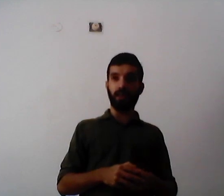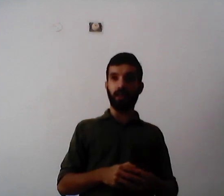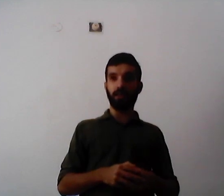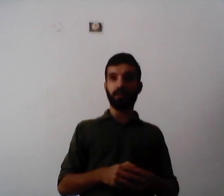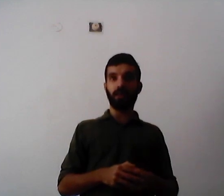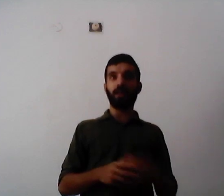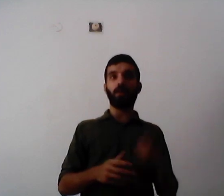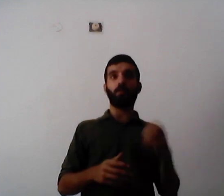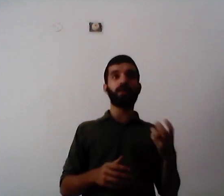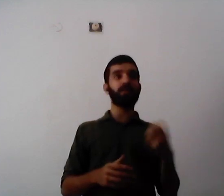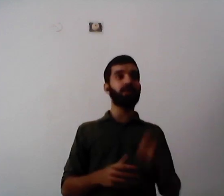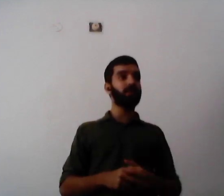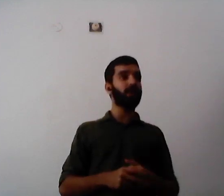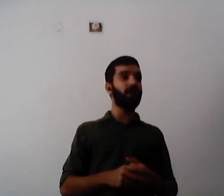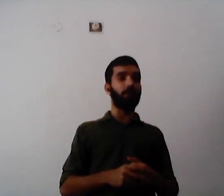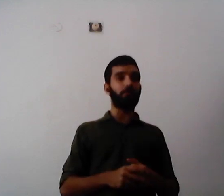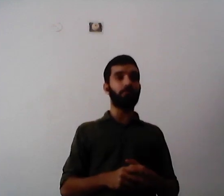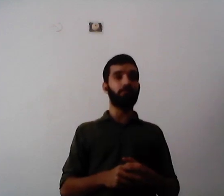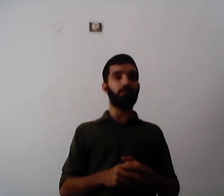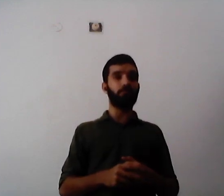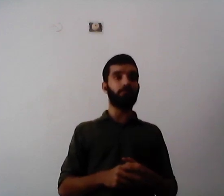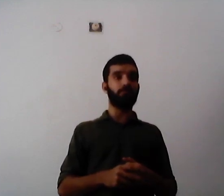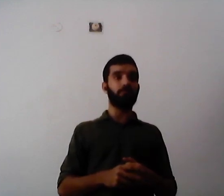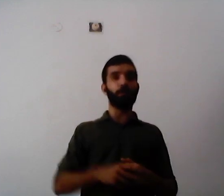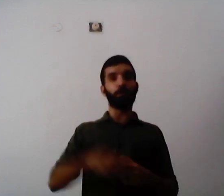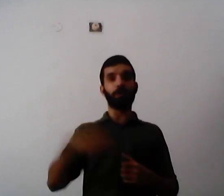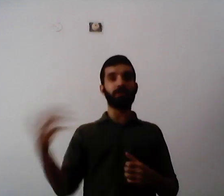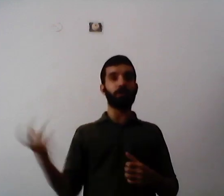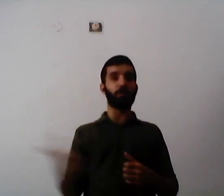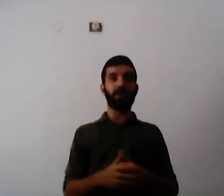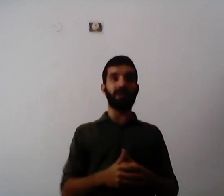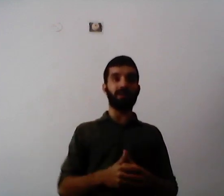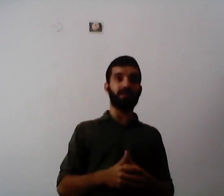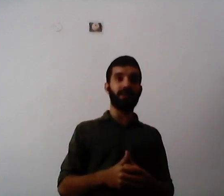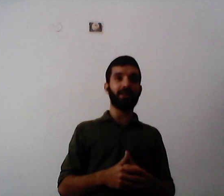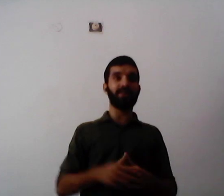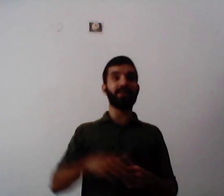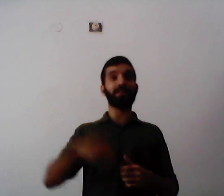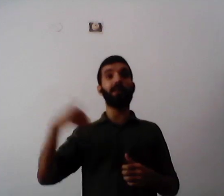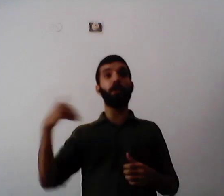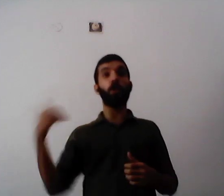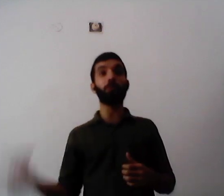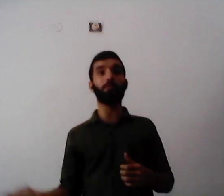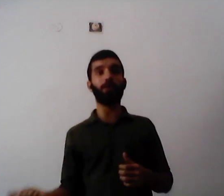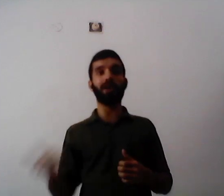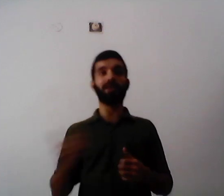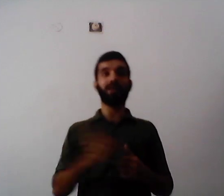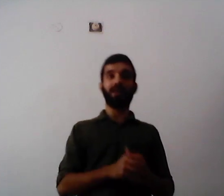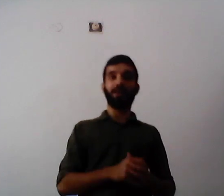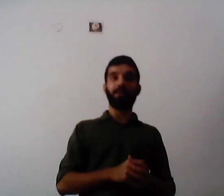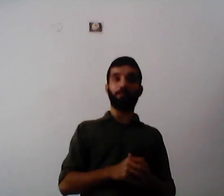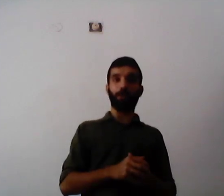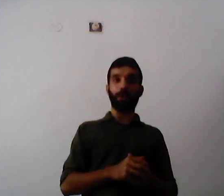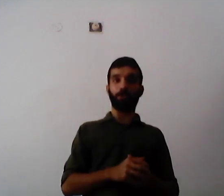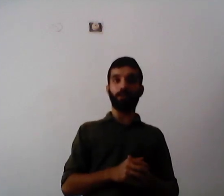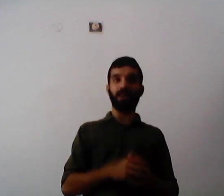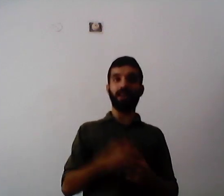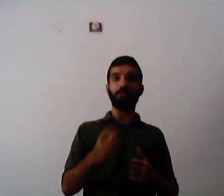cylinders, what is this helium? You know, it is a noble gas, right? This is a non-polar molecule. Helium is